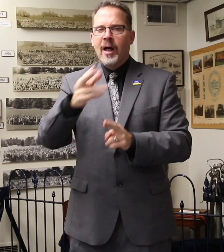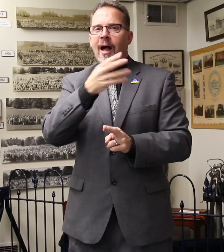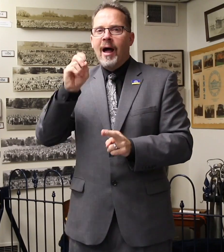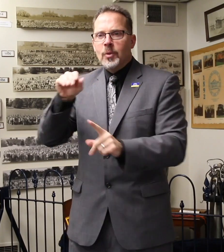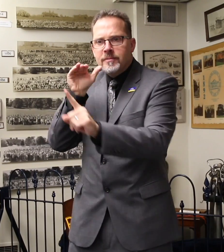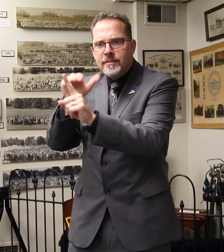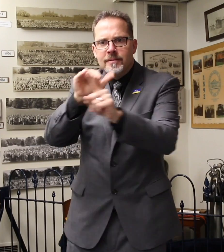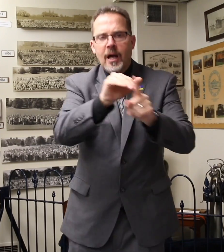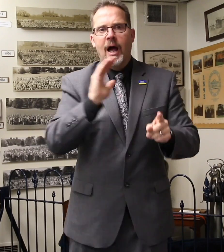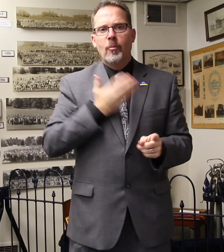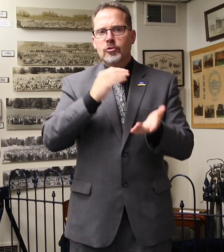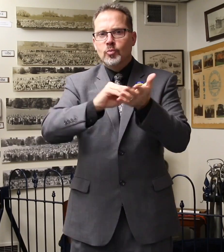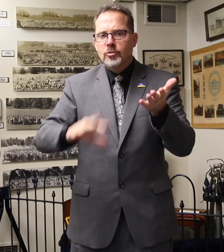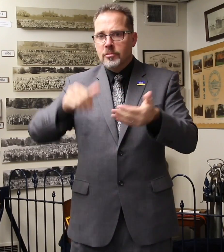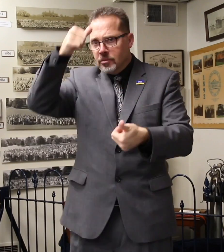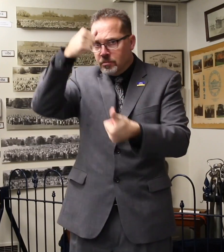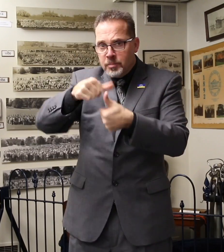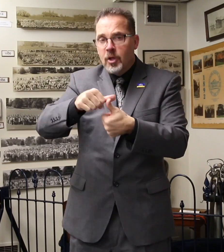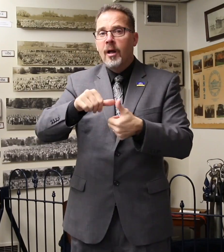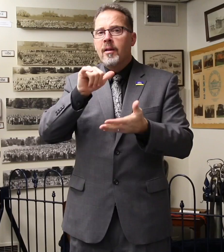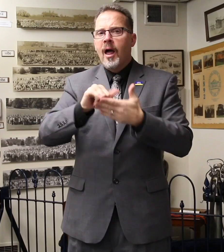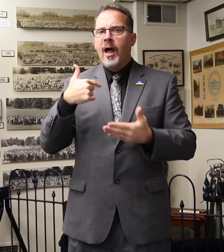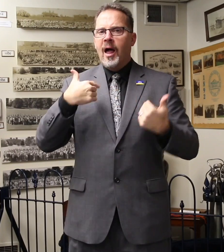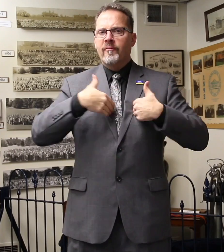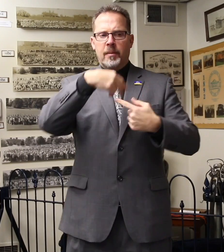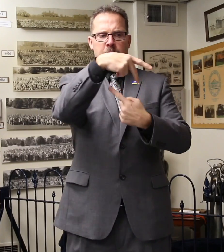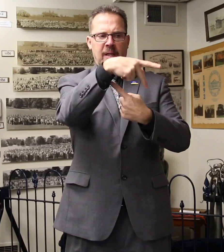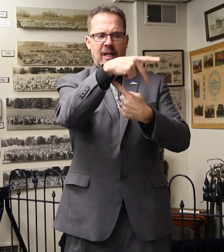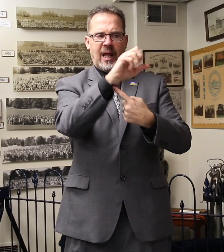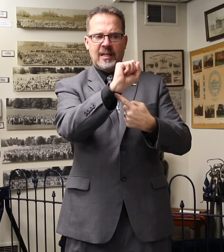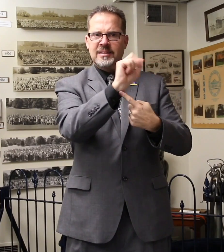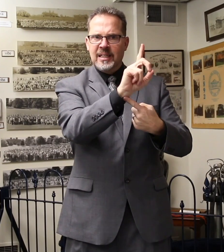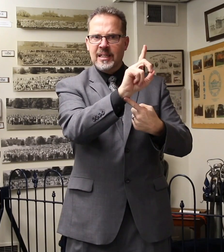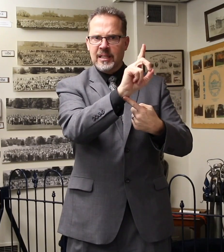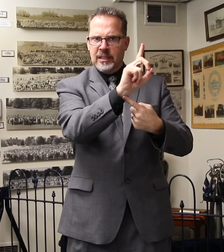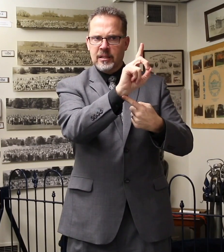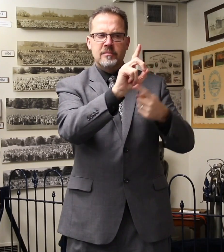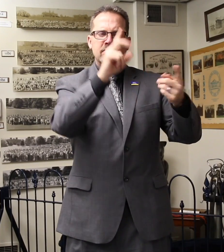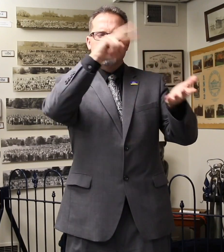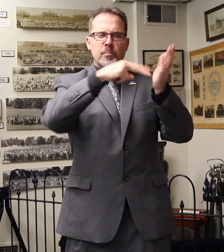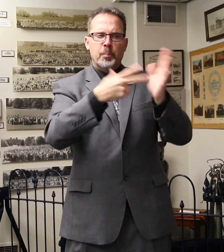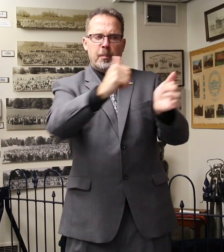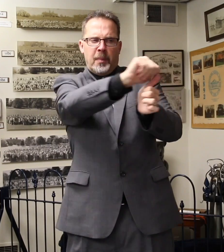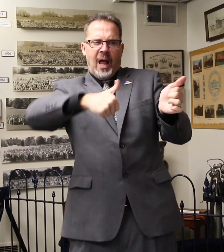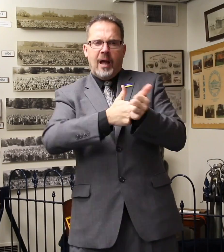they have expectations here at school, and I wanted to talk about the acronyms that I'd shared with them at the start of the school